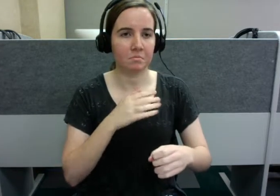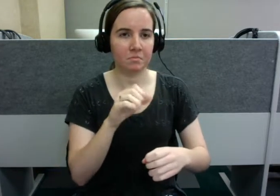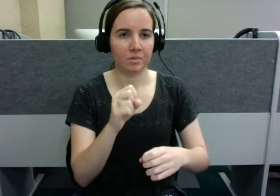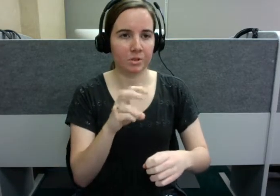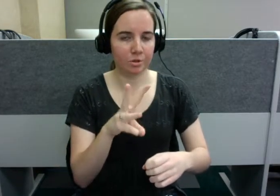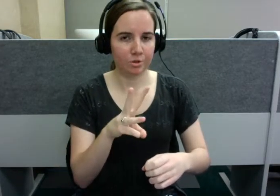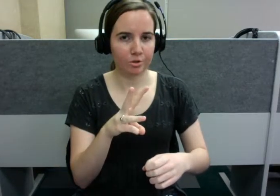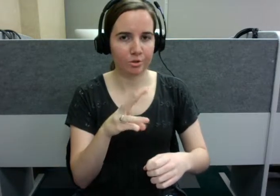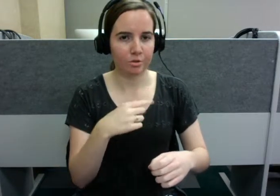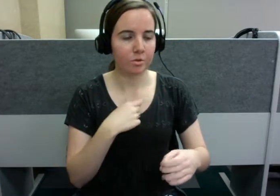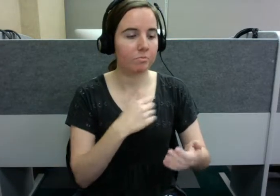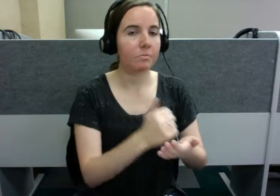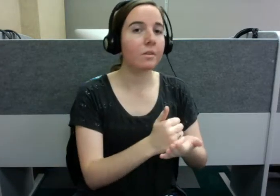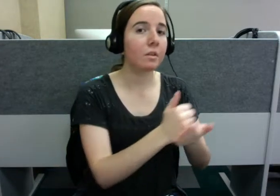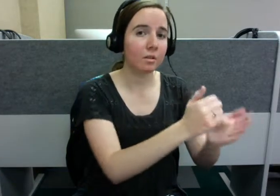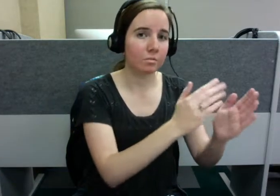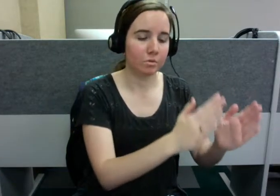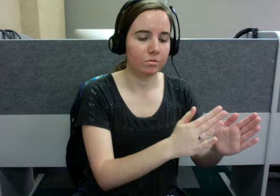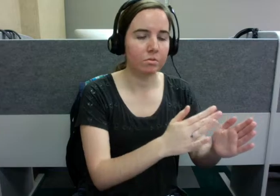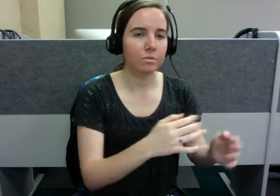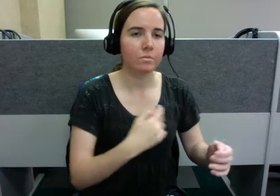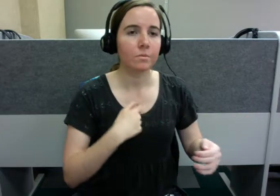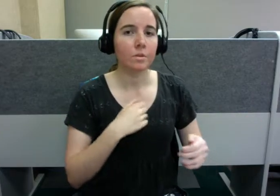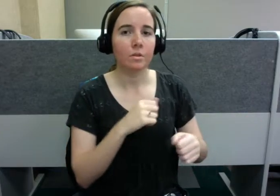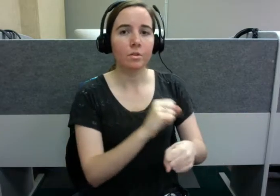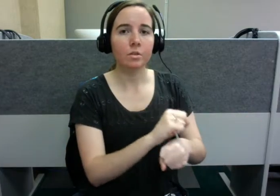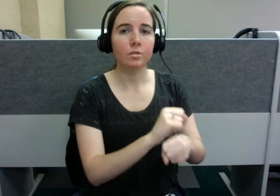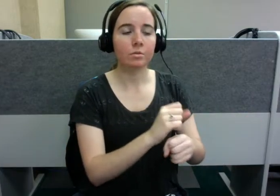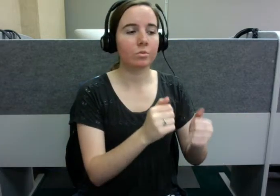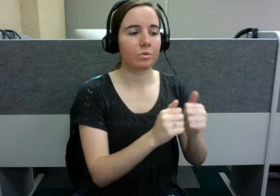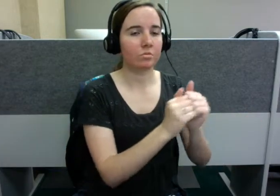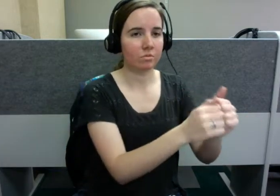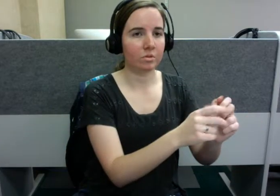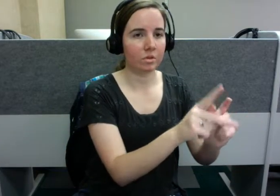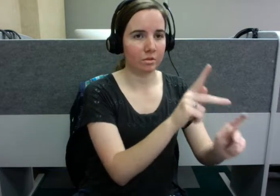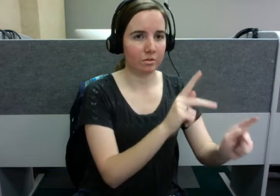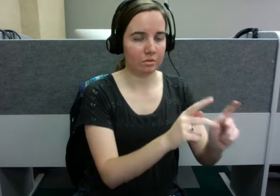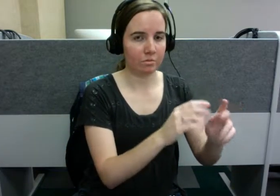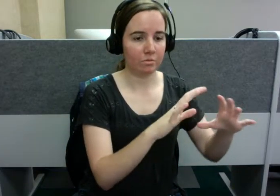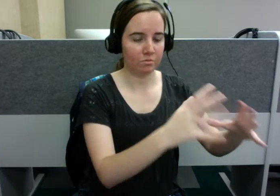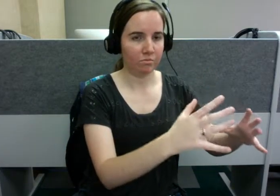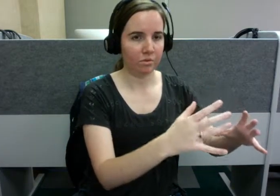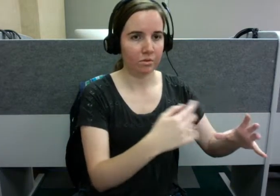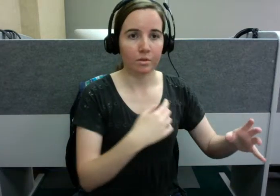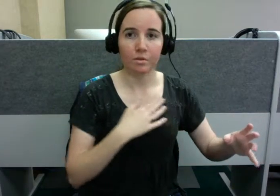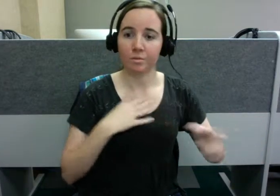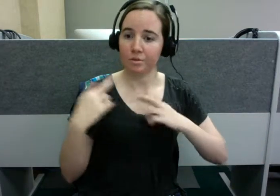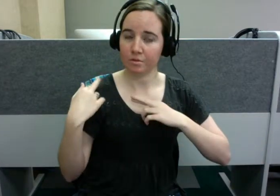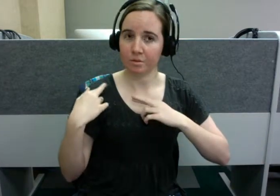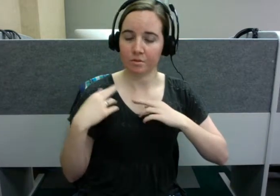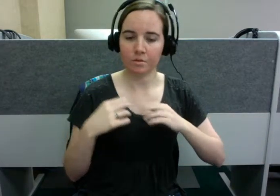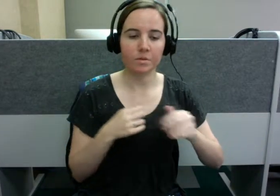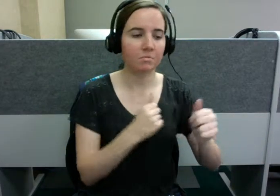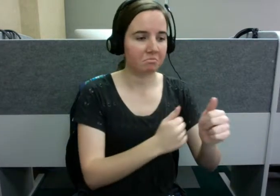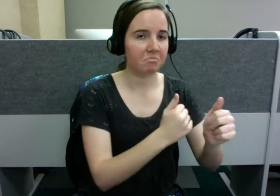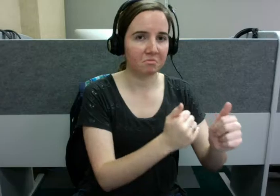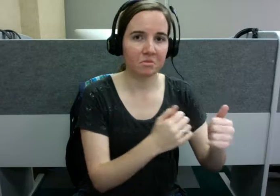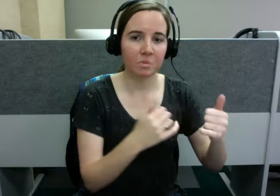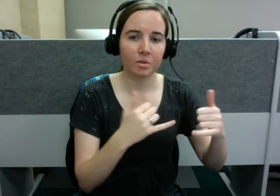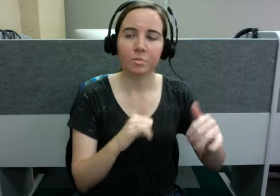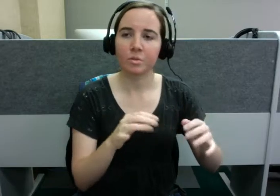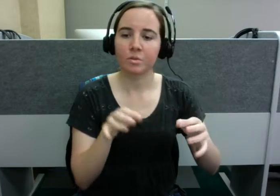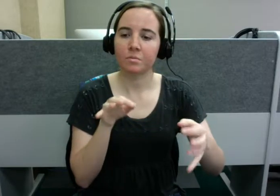who actually do the jobs in question, and my responsibilities are to simply try and keep up and give an honest account of what it's like to be these